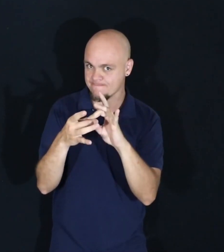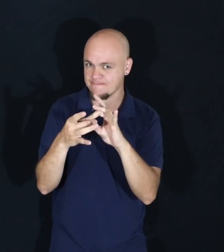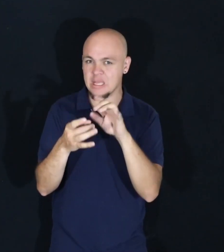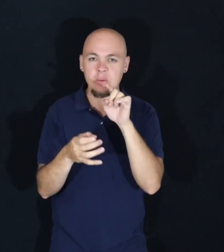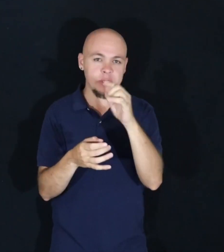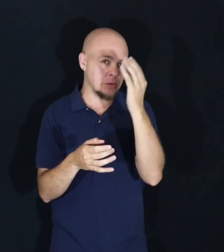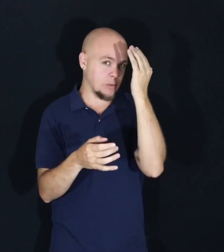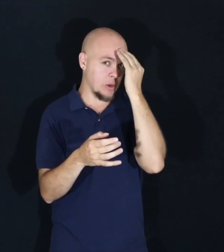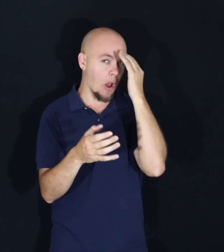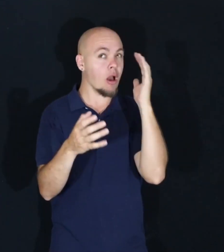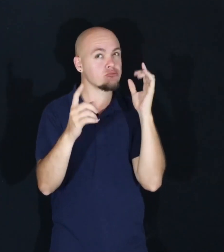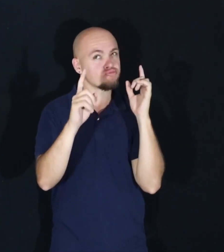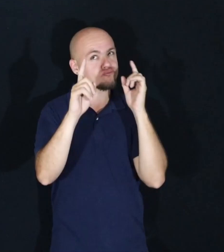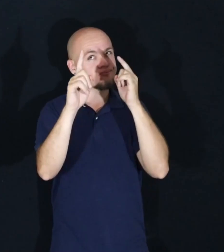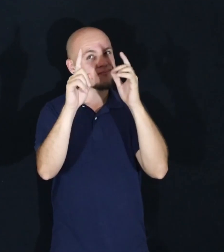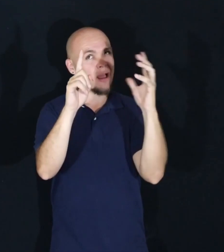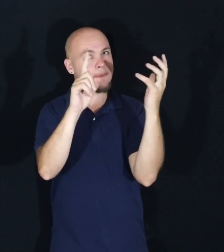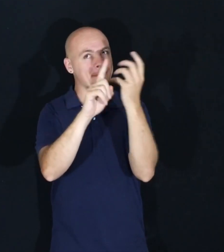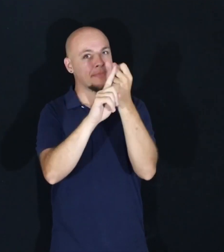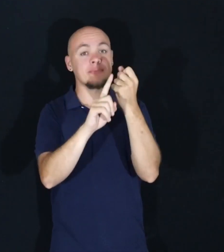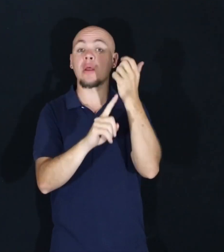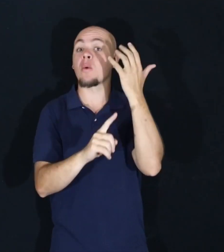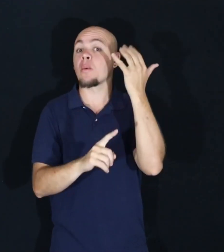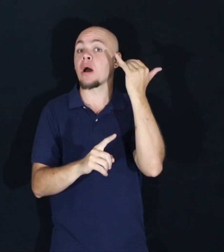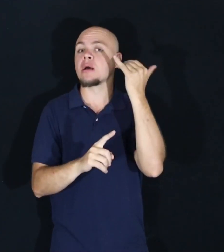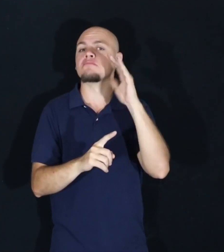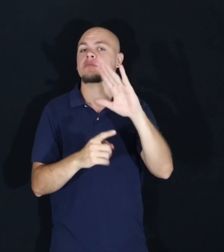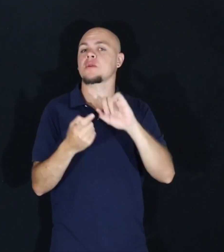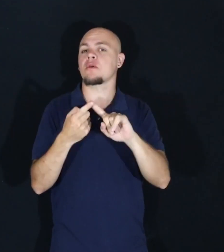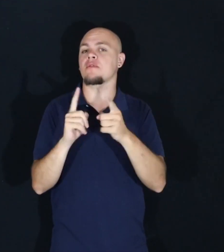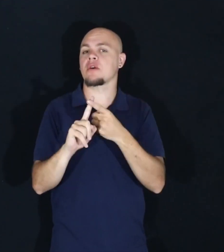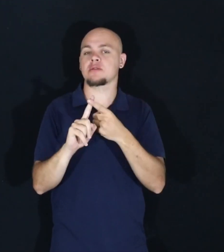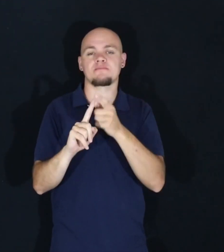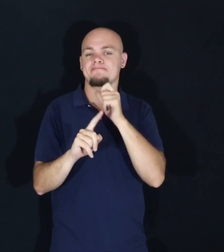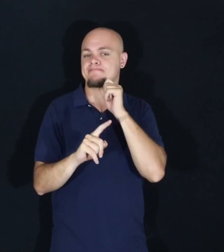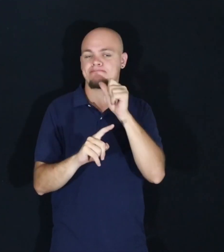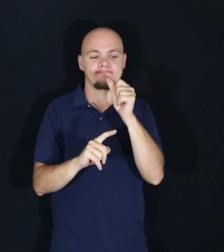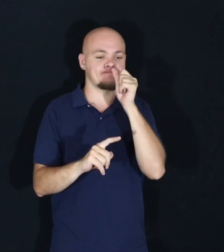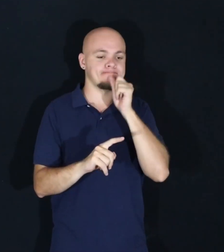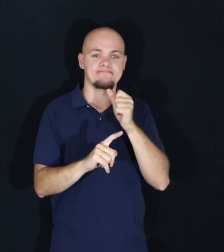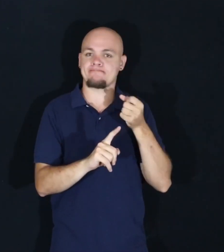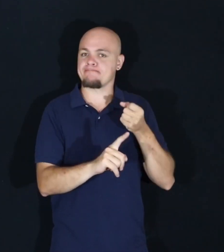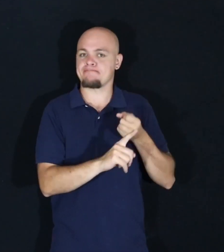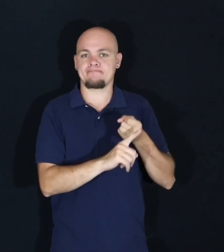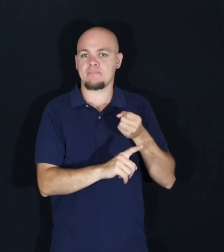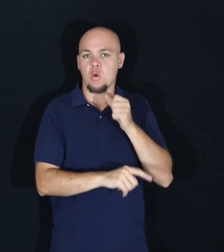what you know, because when you do so, your friendship won't suffer a blow.